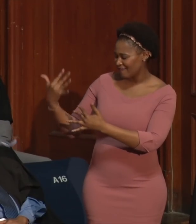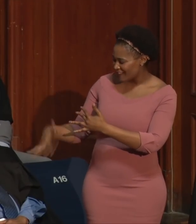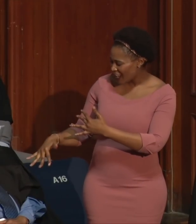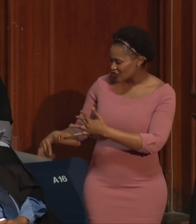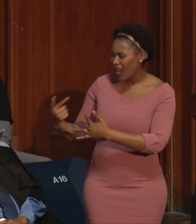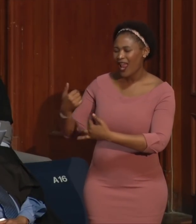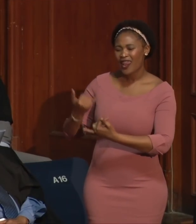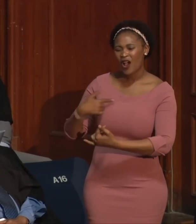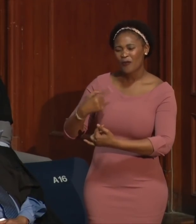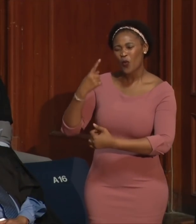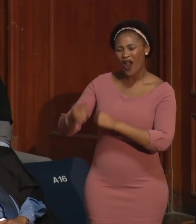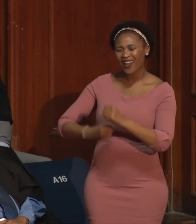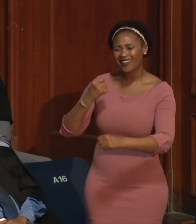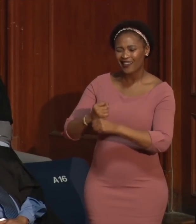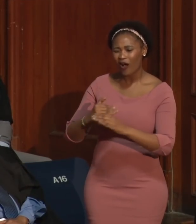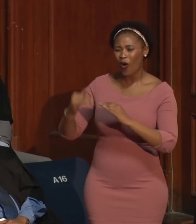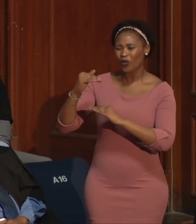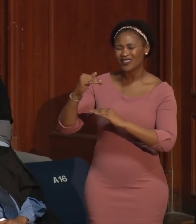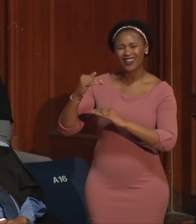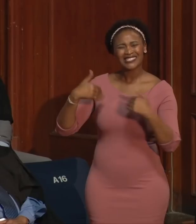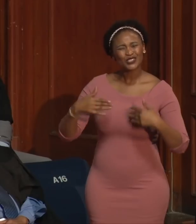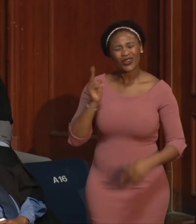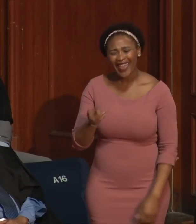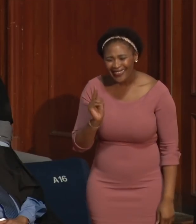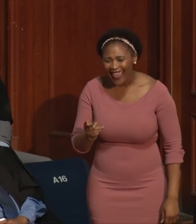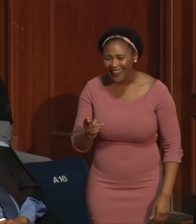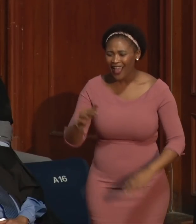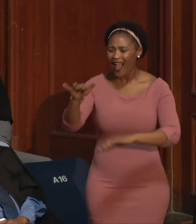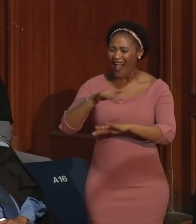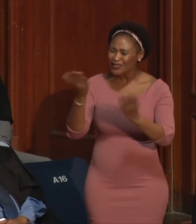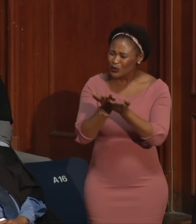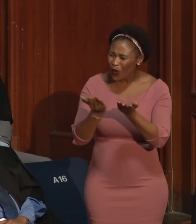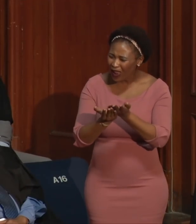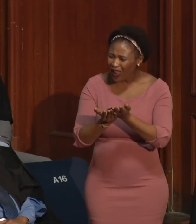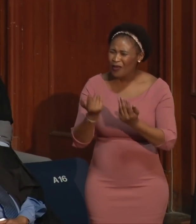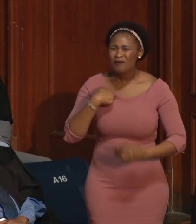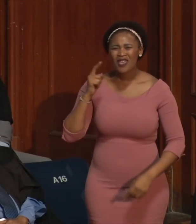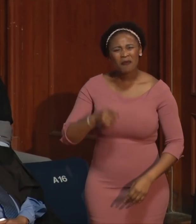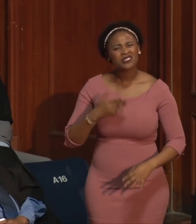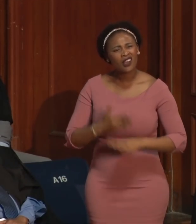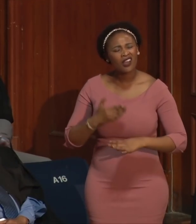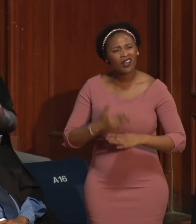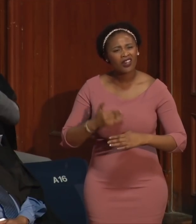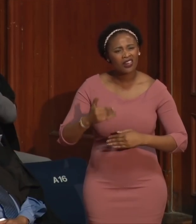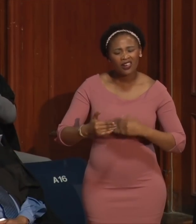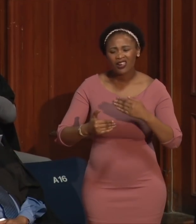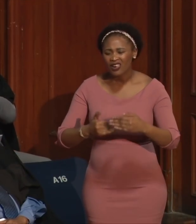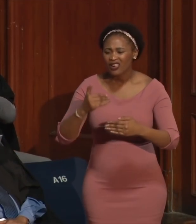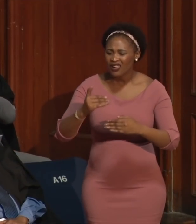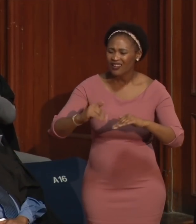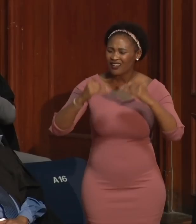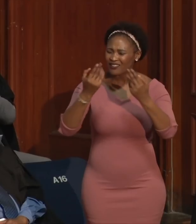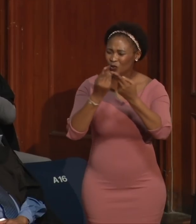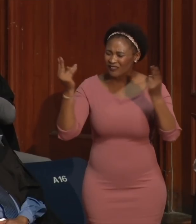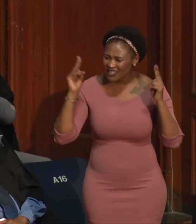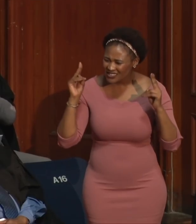year older, but I'm at the bottom of a new system called high school. And I'm supposed to work my way through that, and then I'm supposed to go to